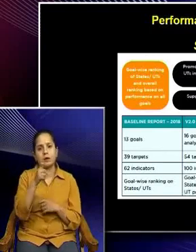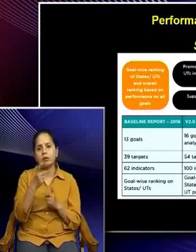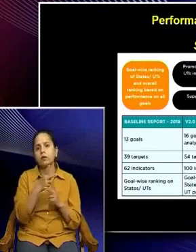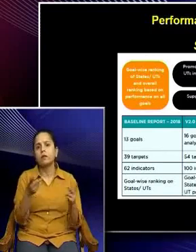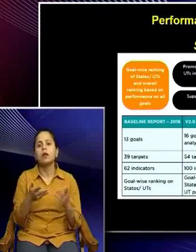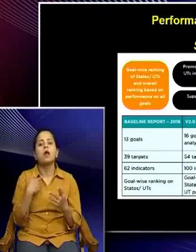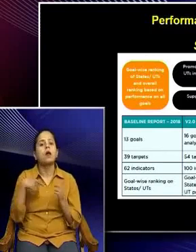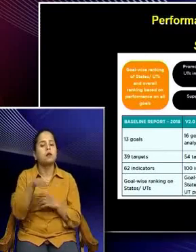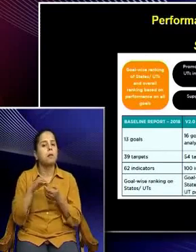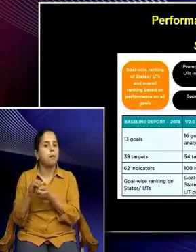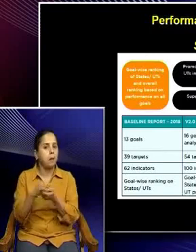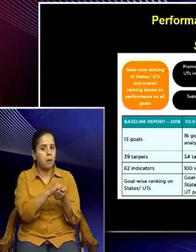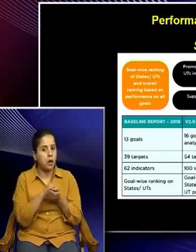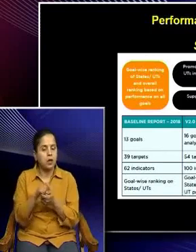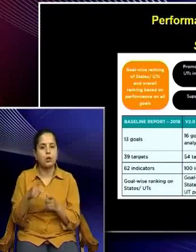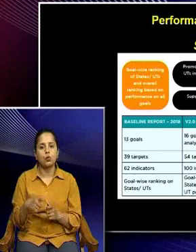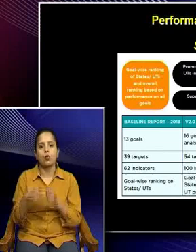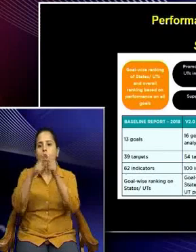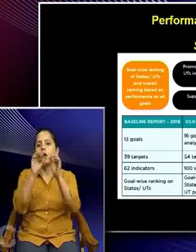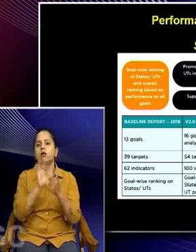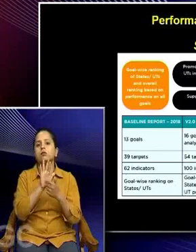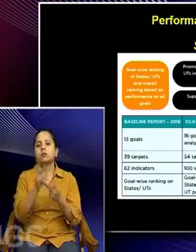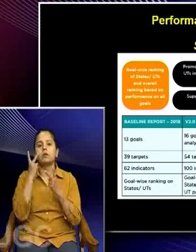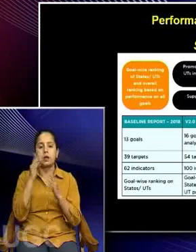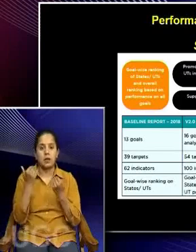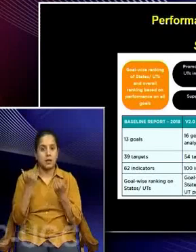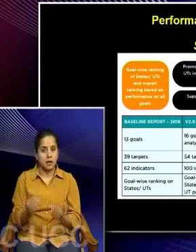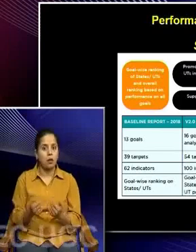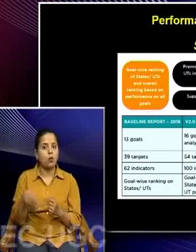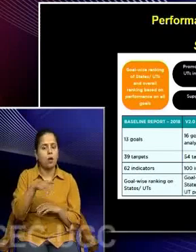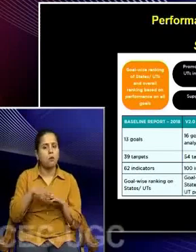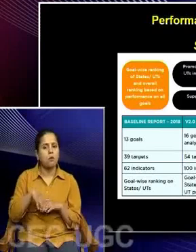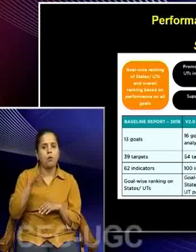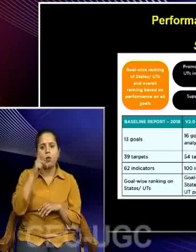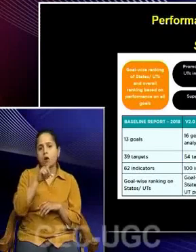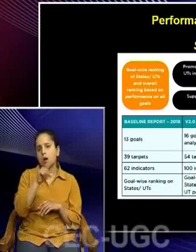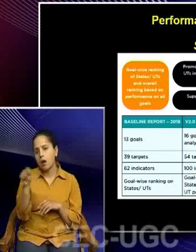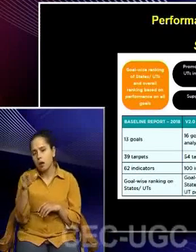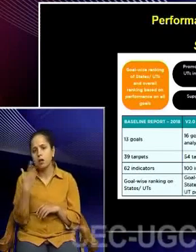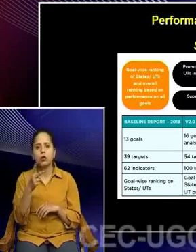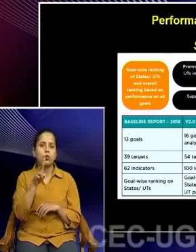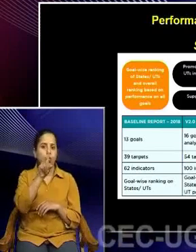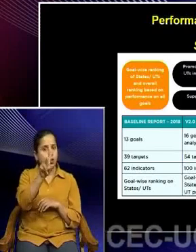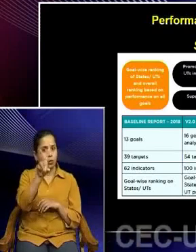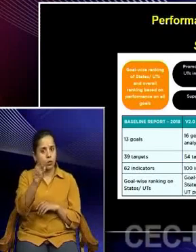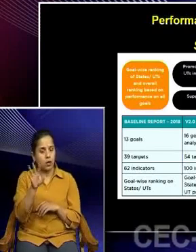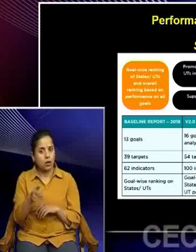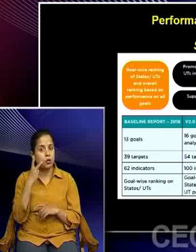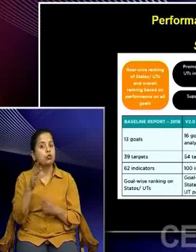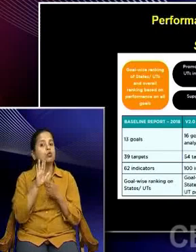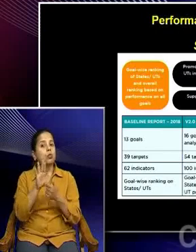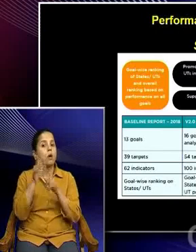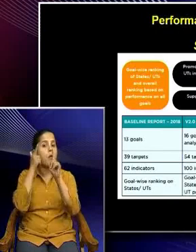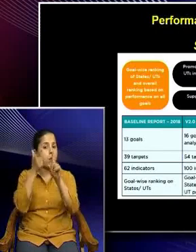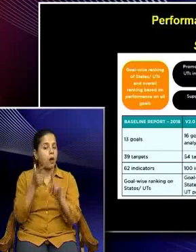is partnership, we have the qualitative indicator. At present there are more than 120 indicators that